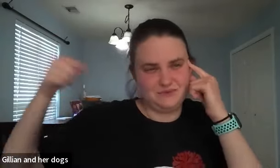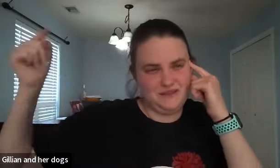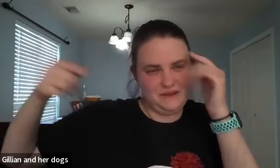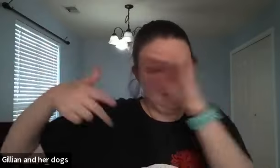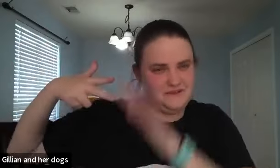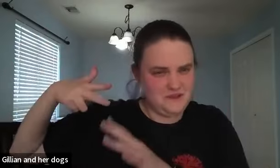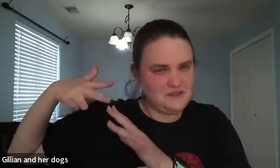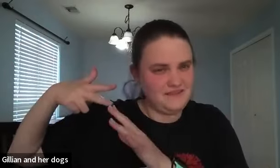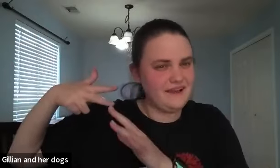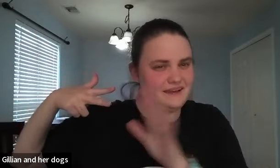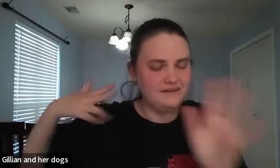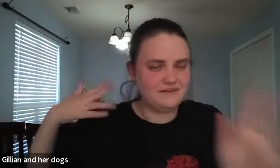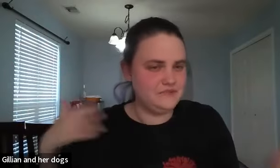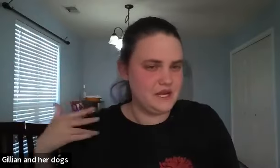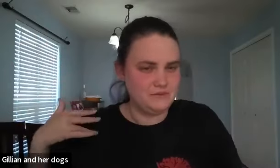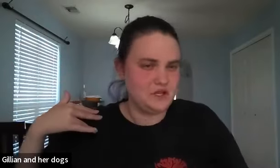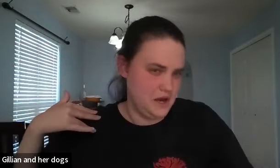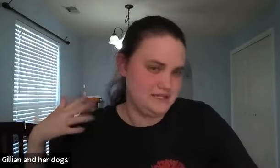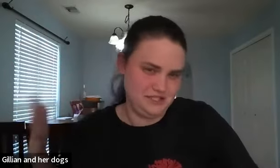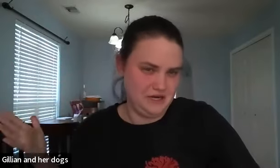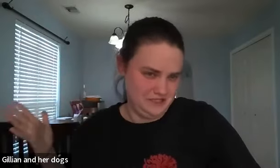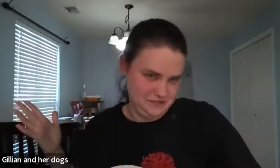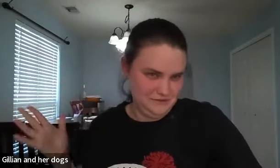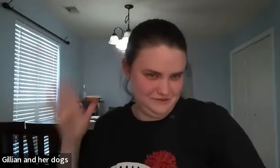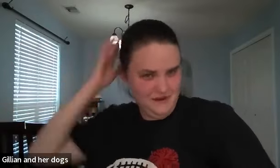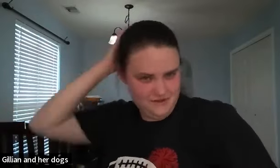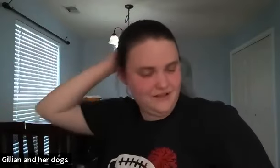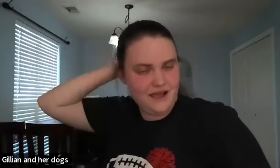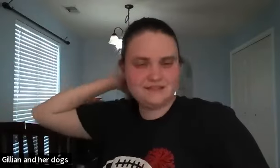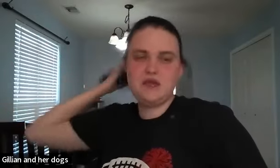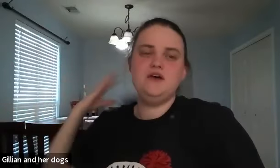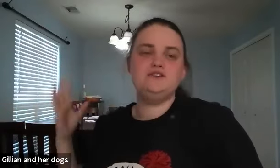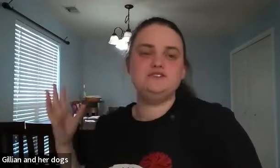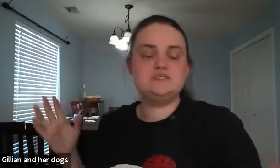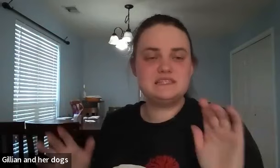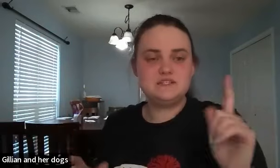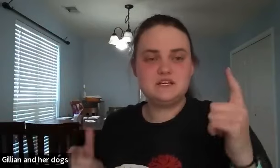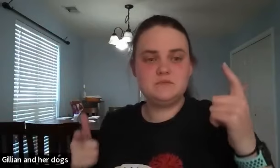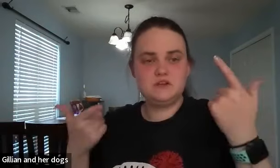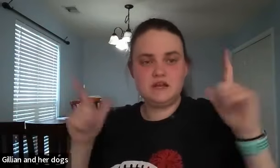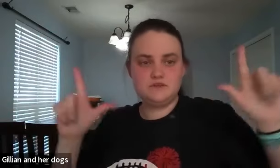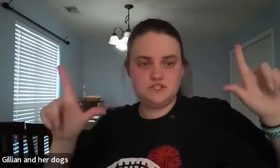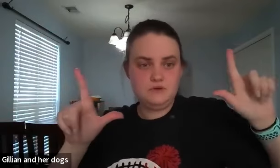one in my family line. I'm sorry. It's just what I do. I do it every class. So sister's going to be, you're going to have your two